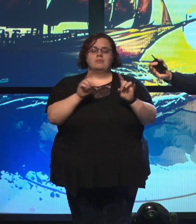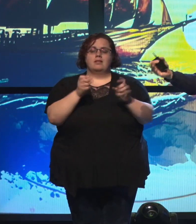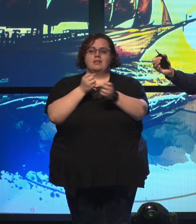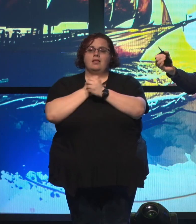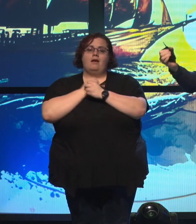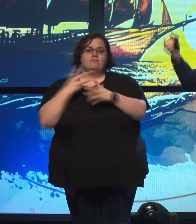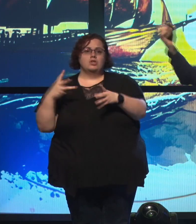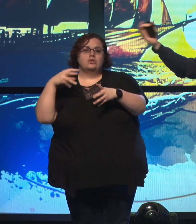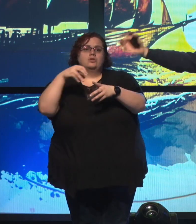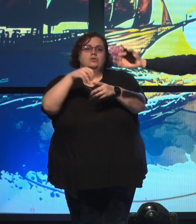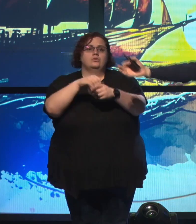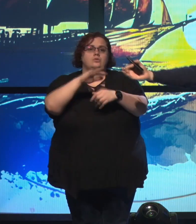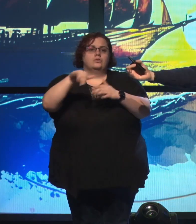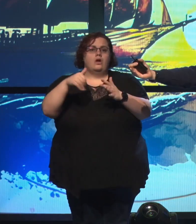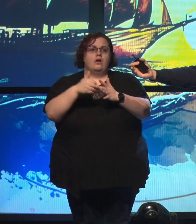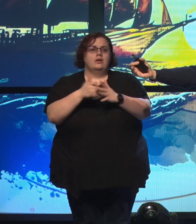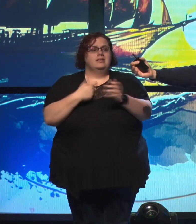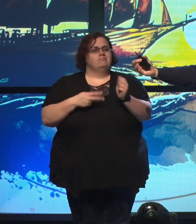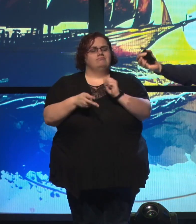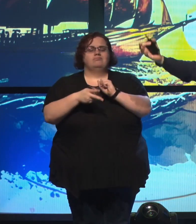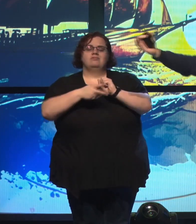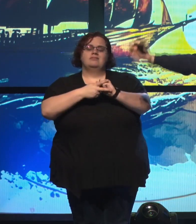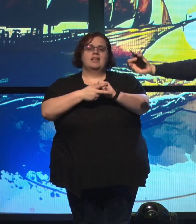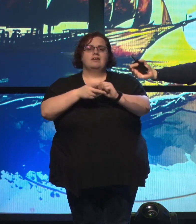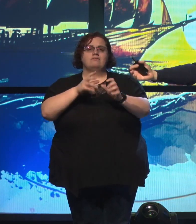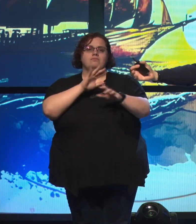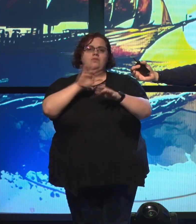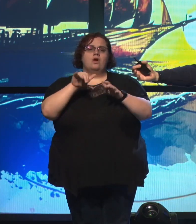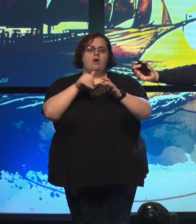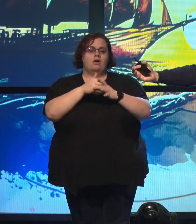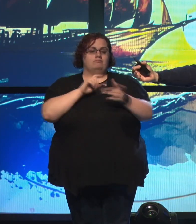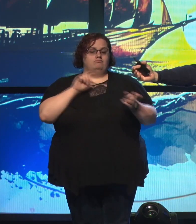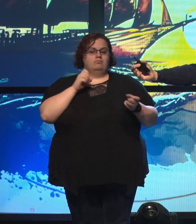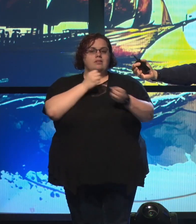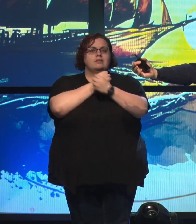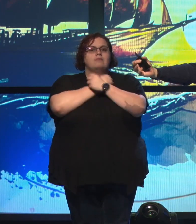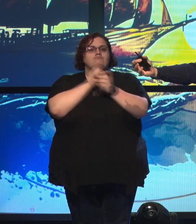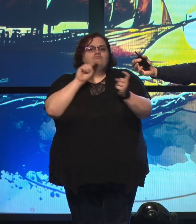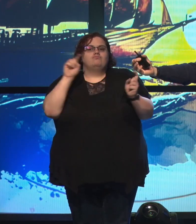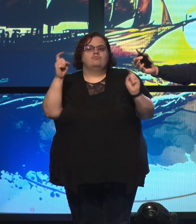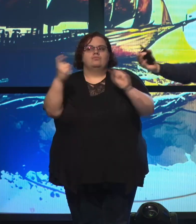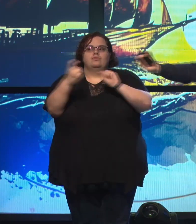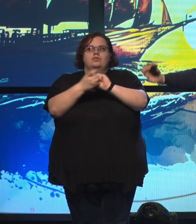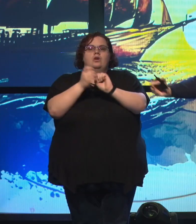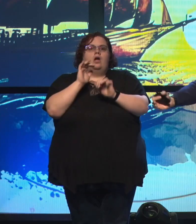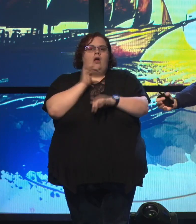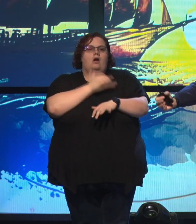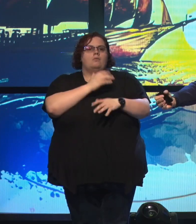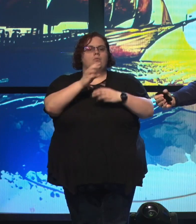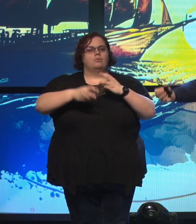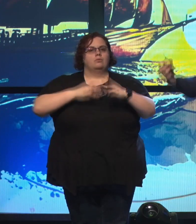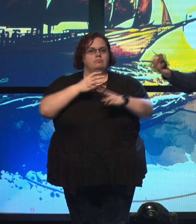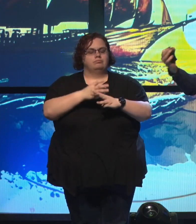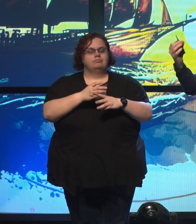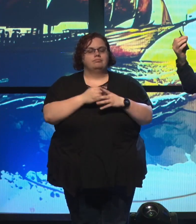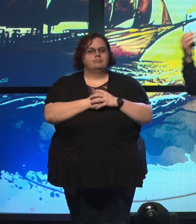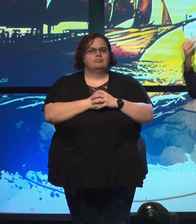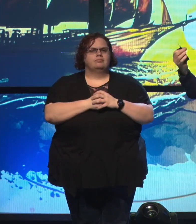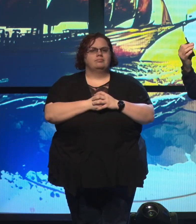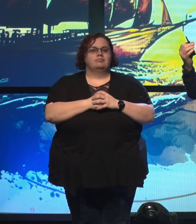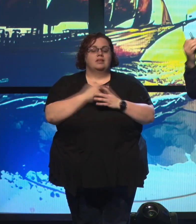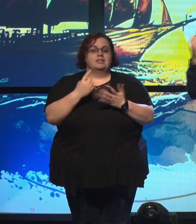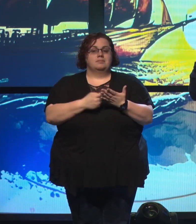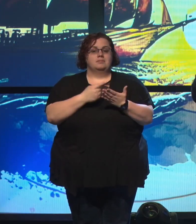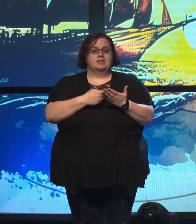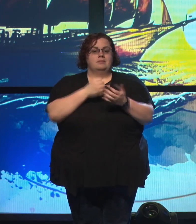all. Love restores all. Love transforms our world. And sometimes that love